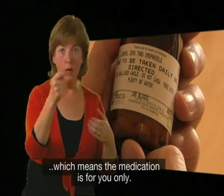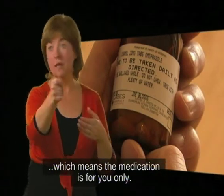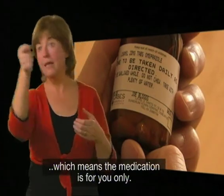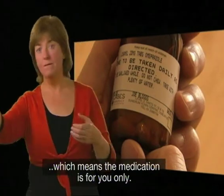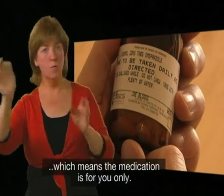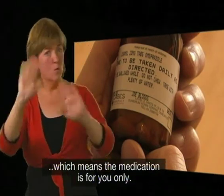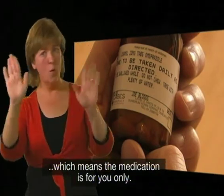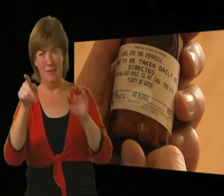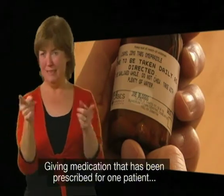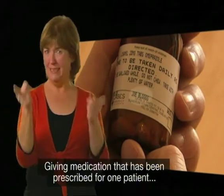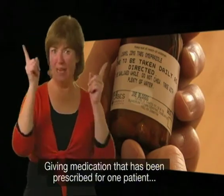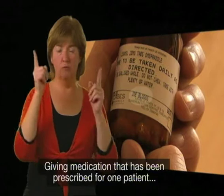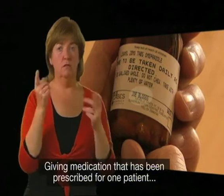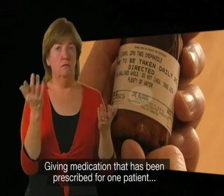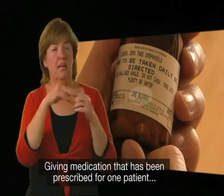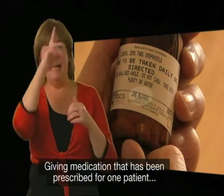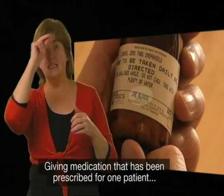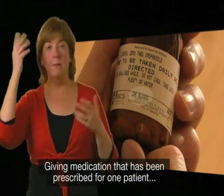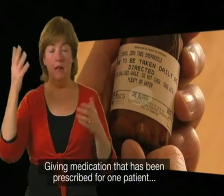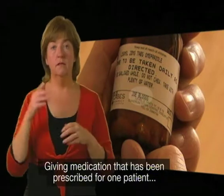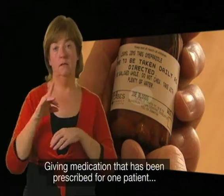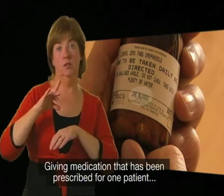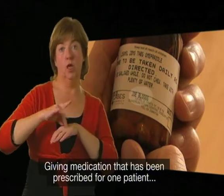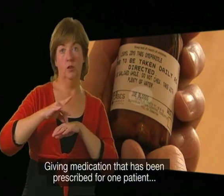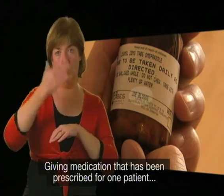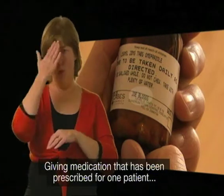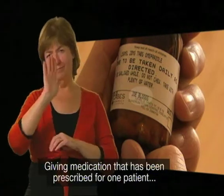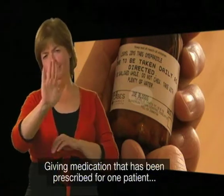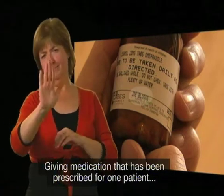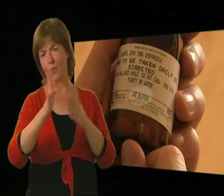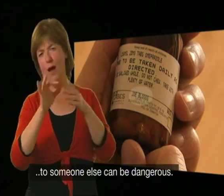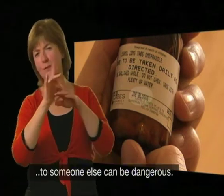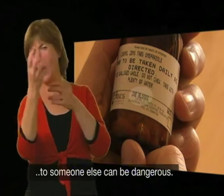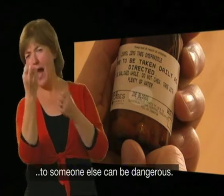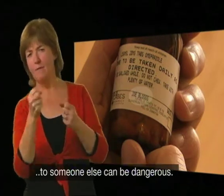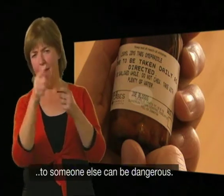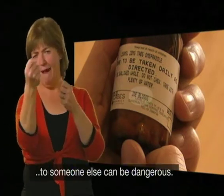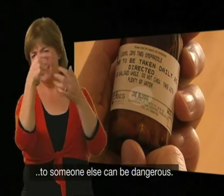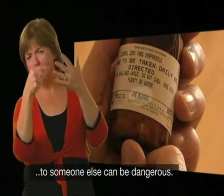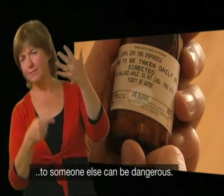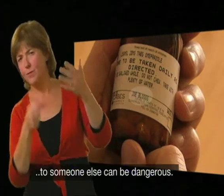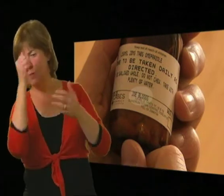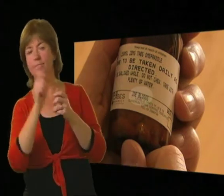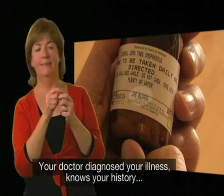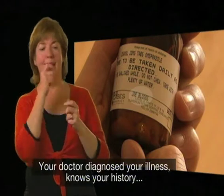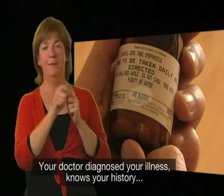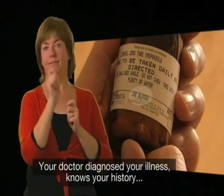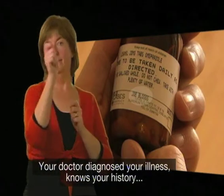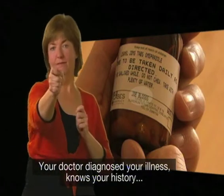and you only. Giving medication that has been prescribed for one patient to someone else can be extremely dangerous. Your doctor has diagnosed your illness and knows